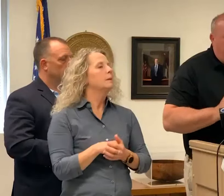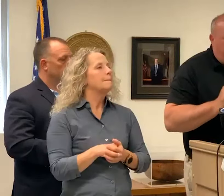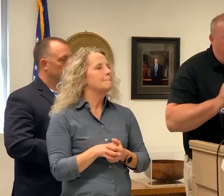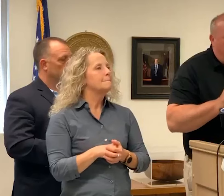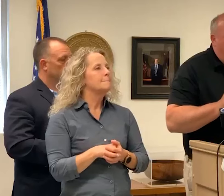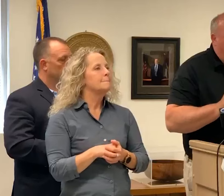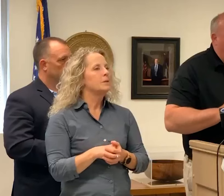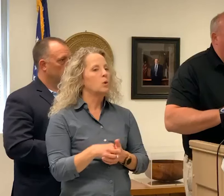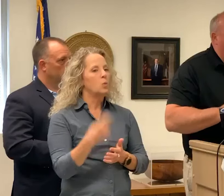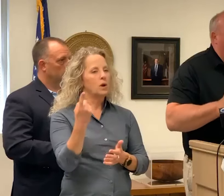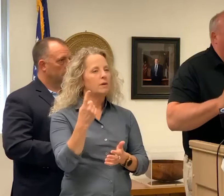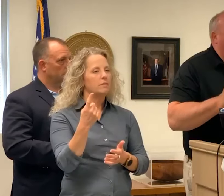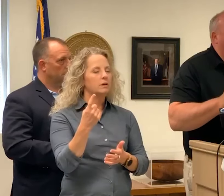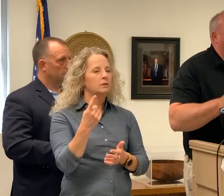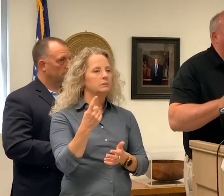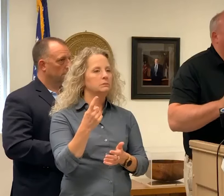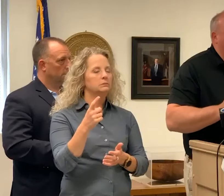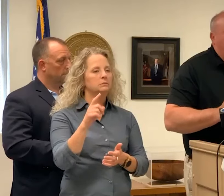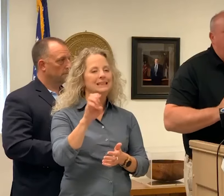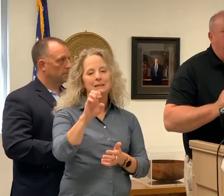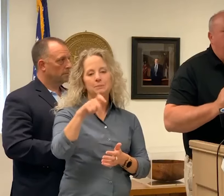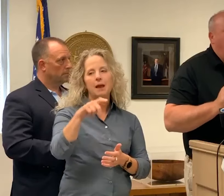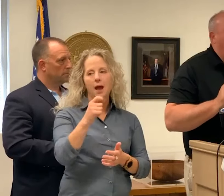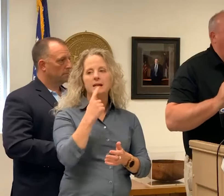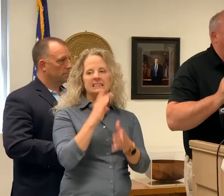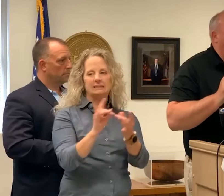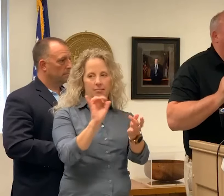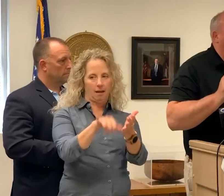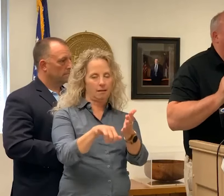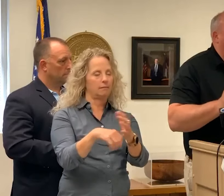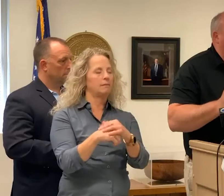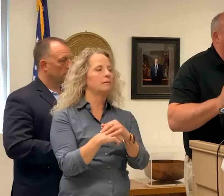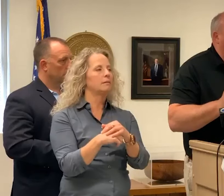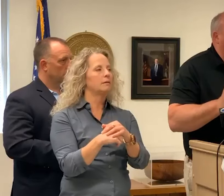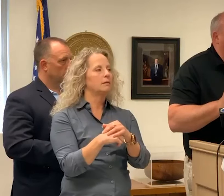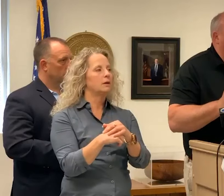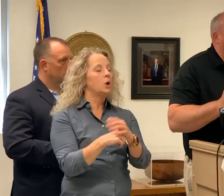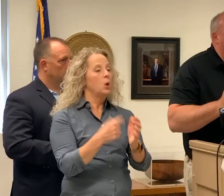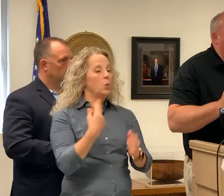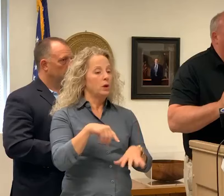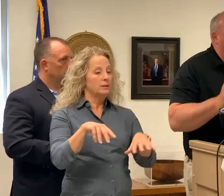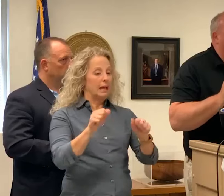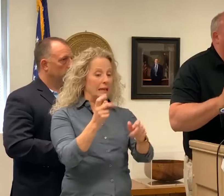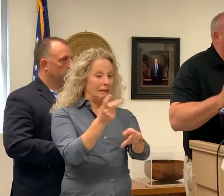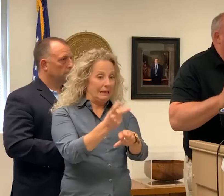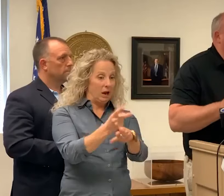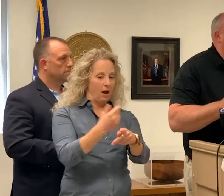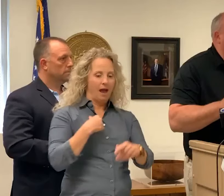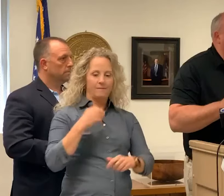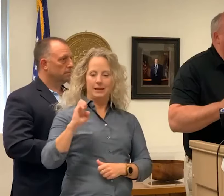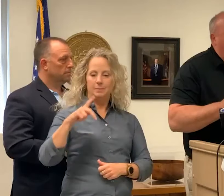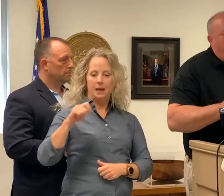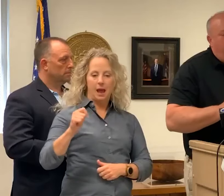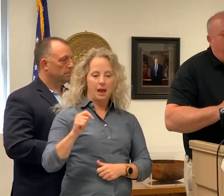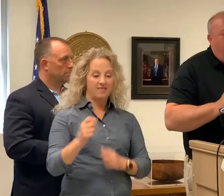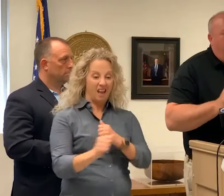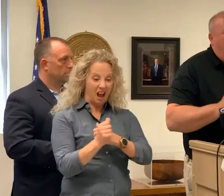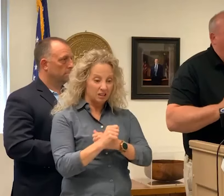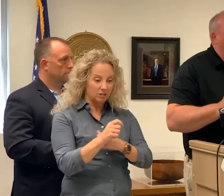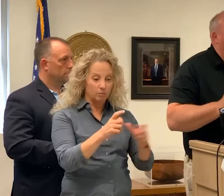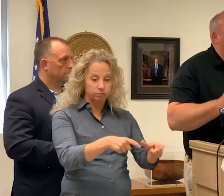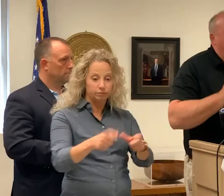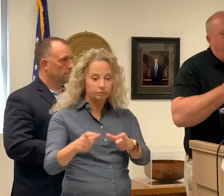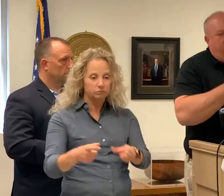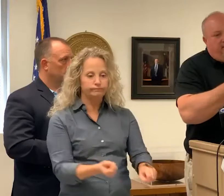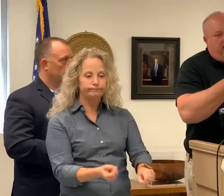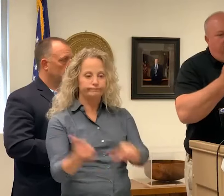in one of his interviews. So this is what was expected. This is why we've taken the precaution we've taken to have EPA come remove the hazards.